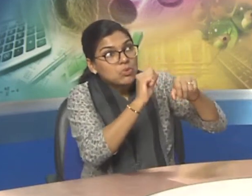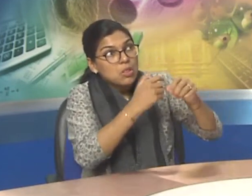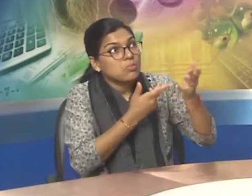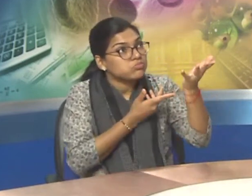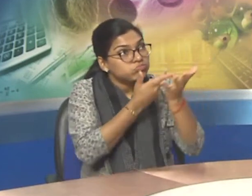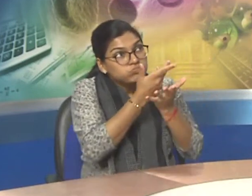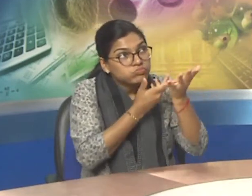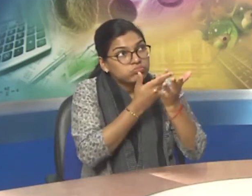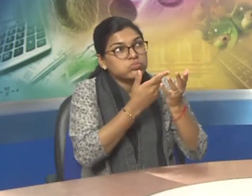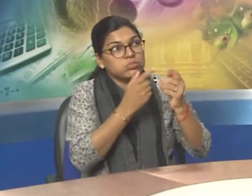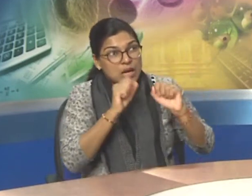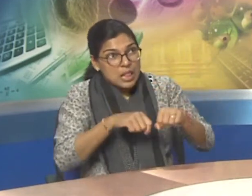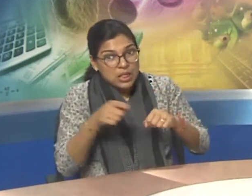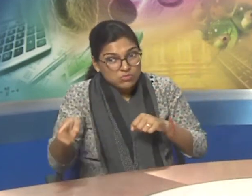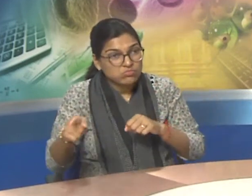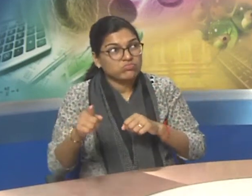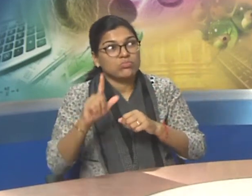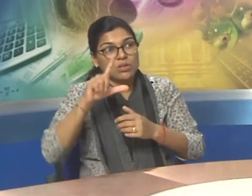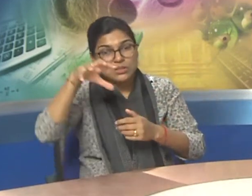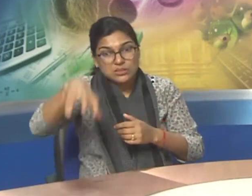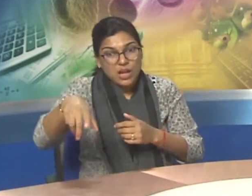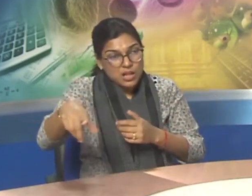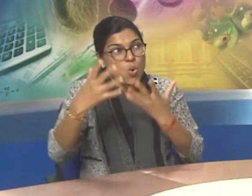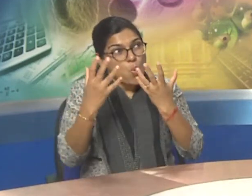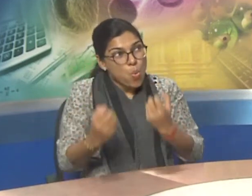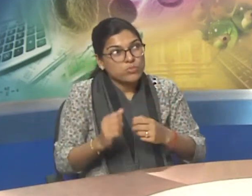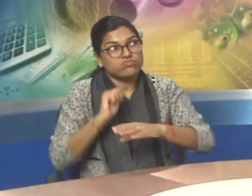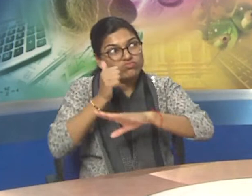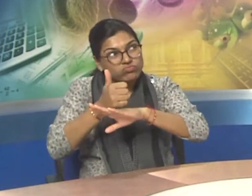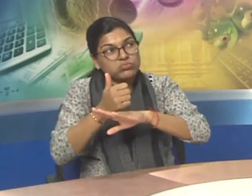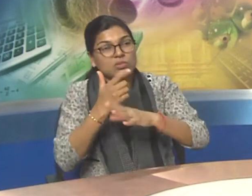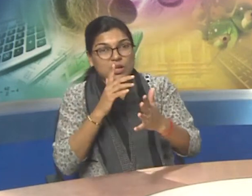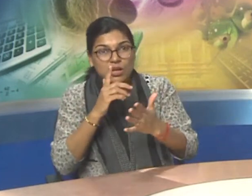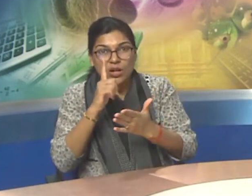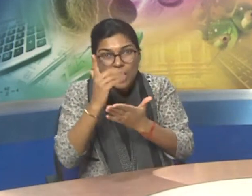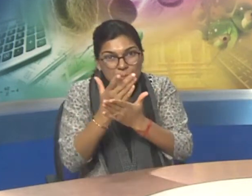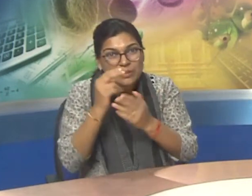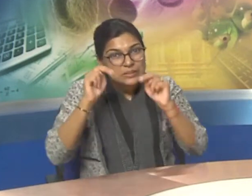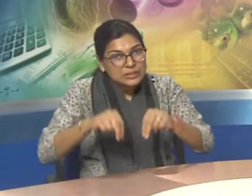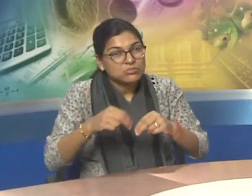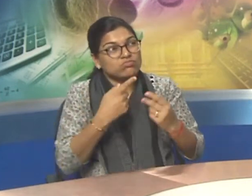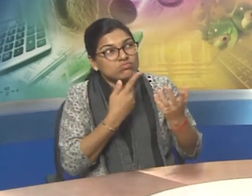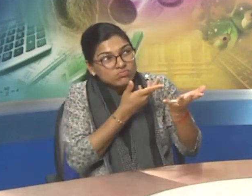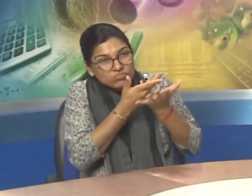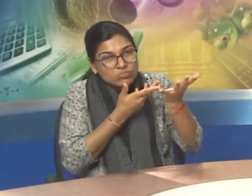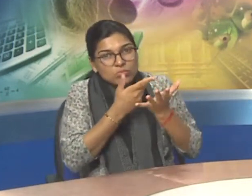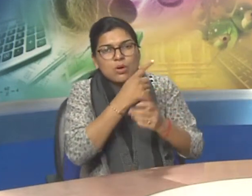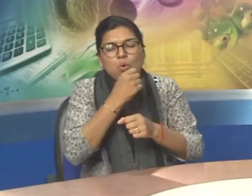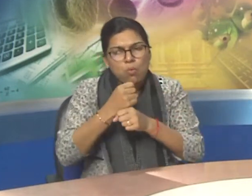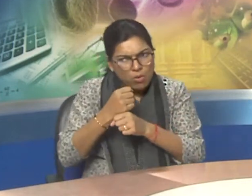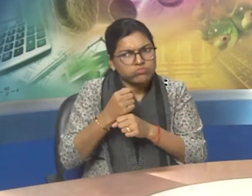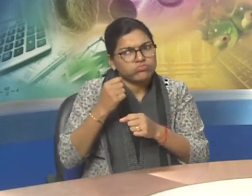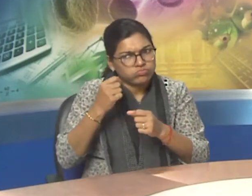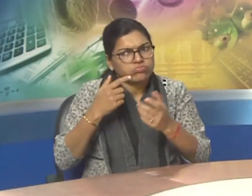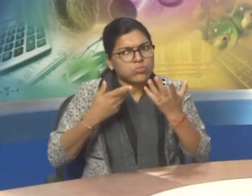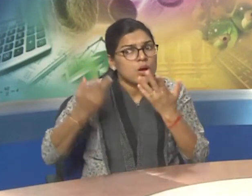the maintenance, for the updation of the library. And also the legislation leads